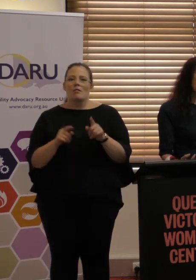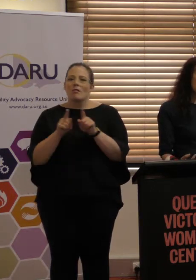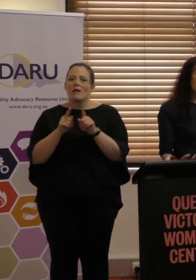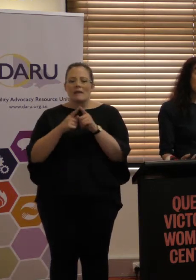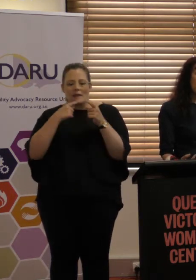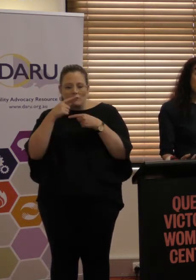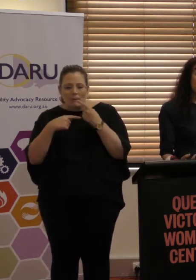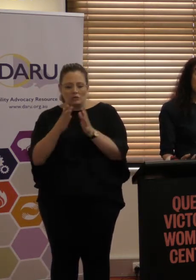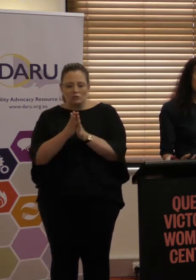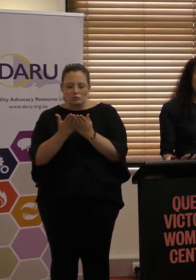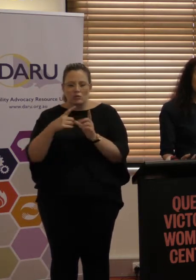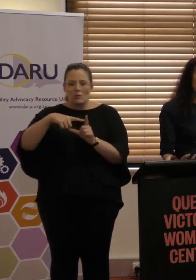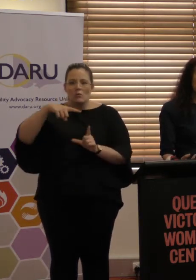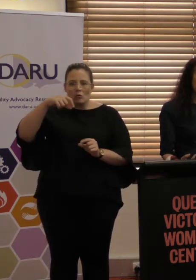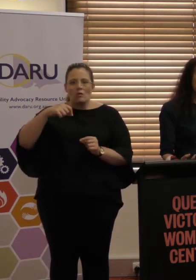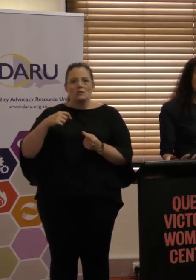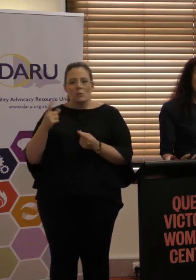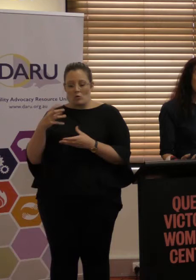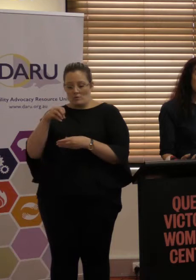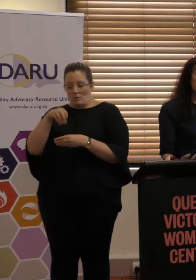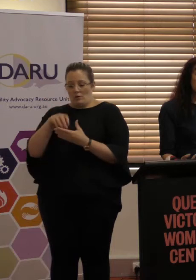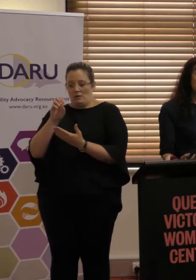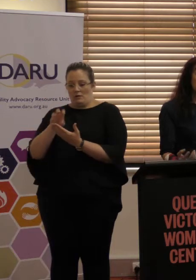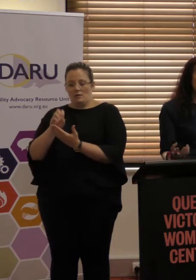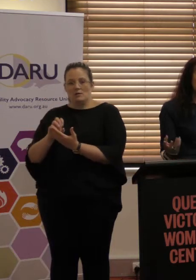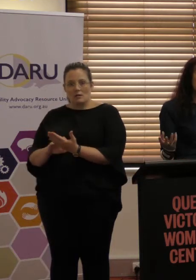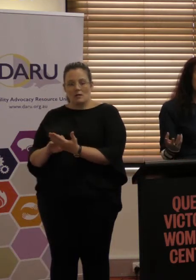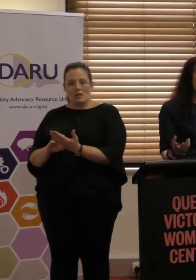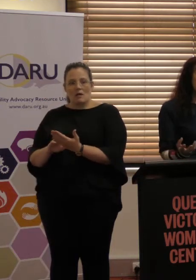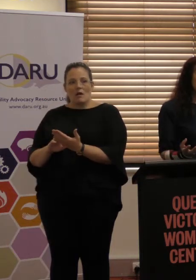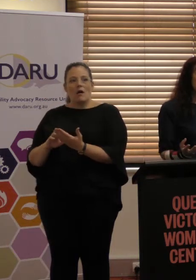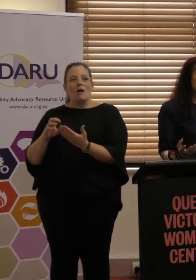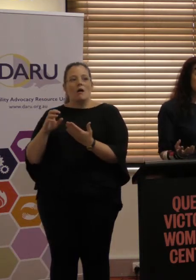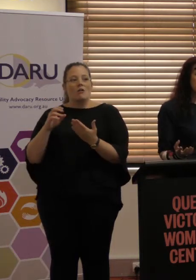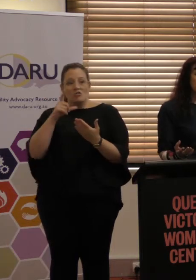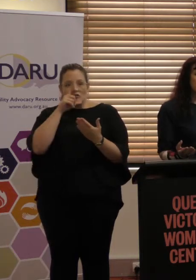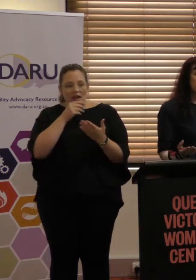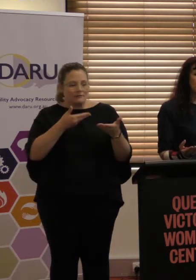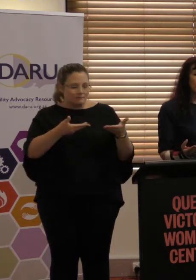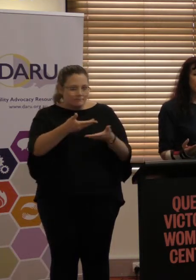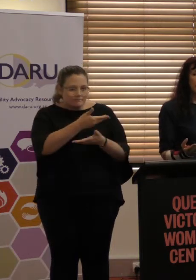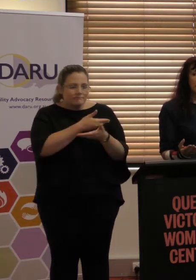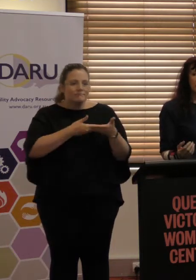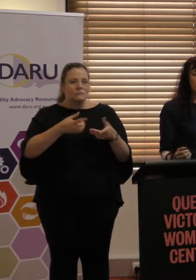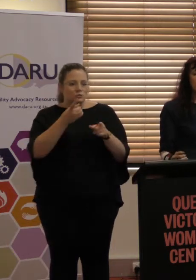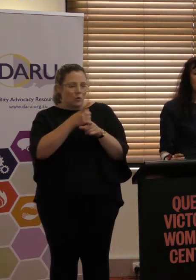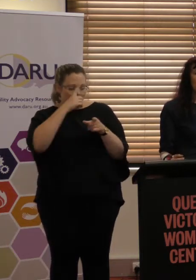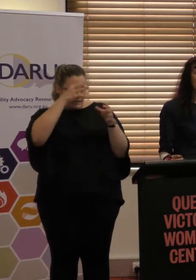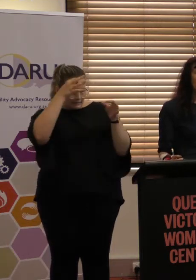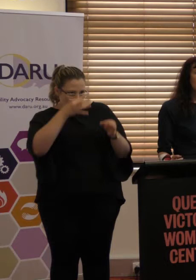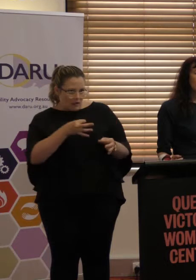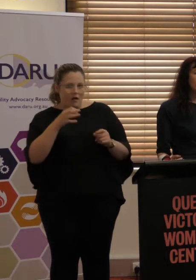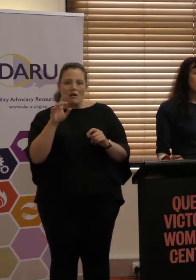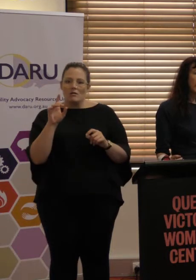brochures. Having been in a few working groups, you can get together and you can discuss things and you can make decisions